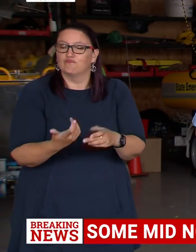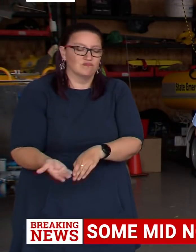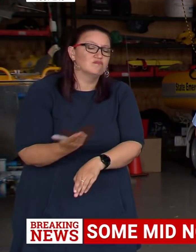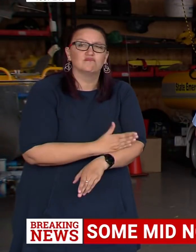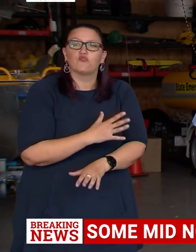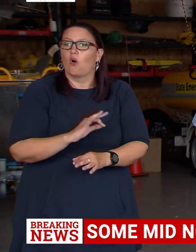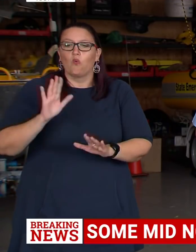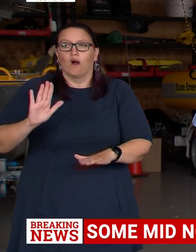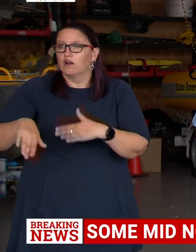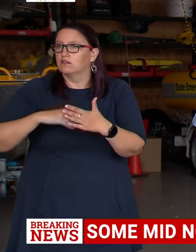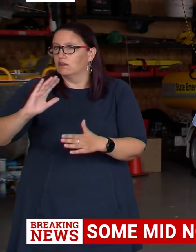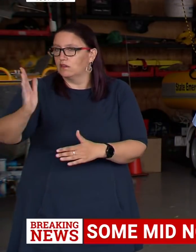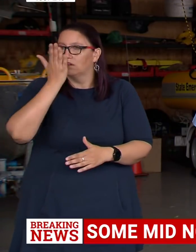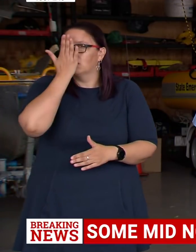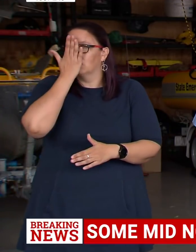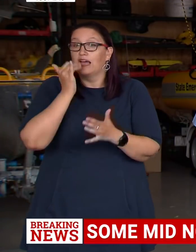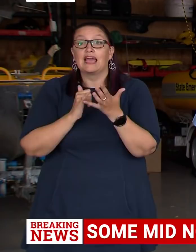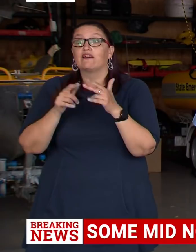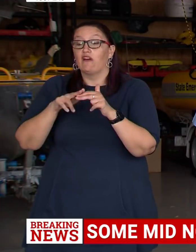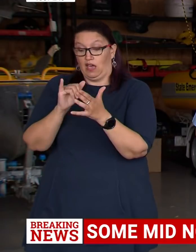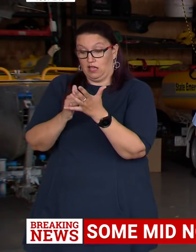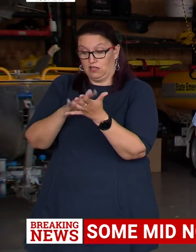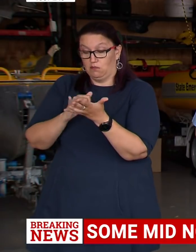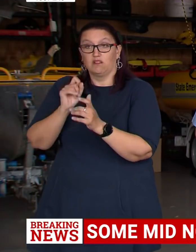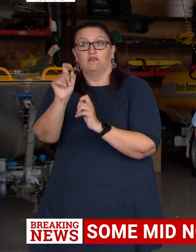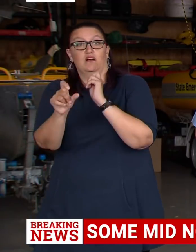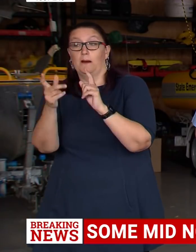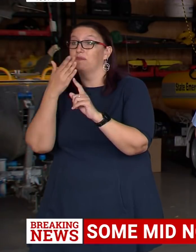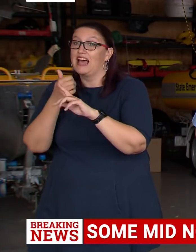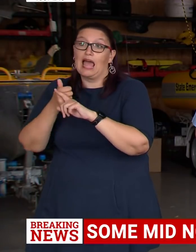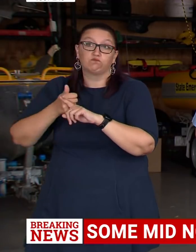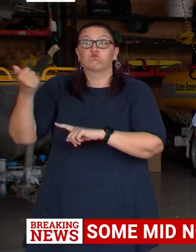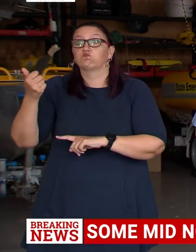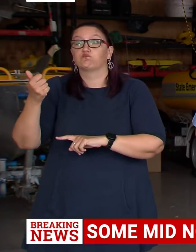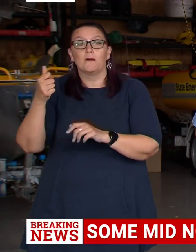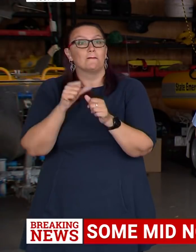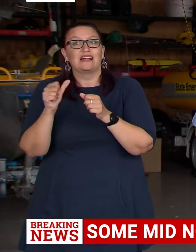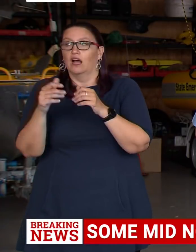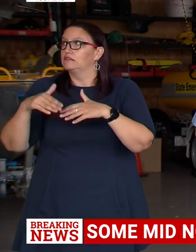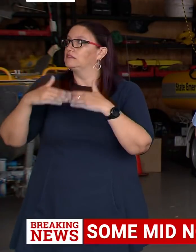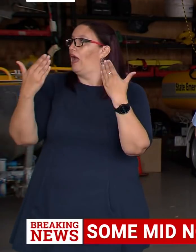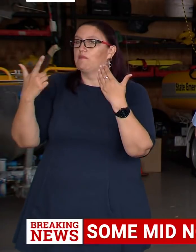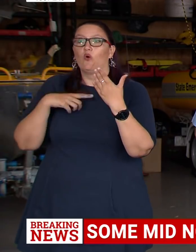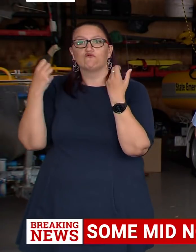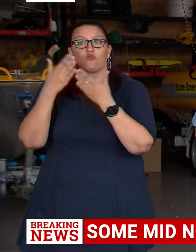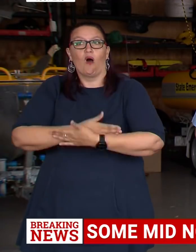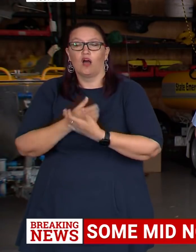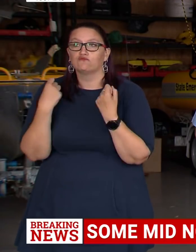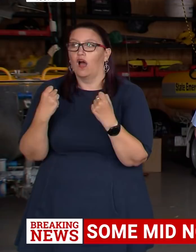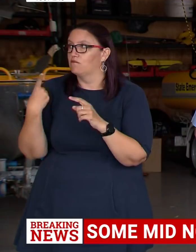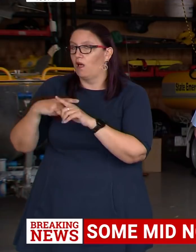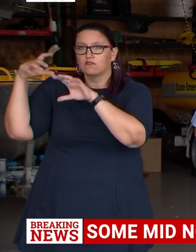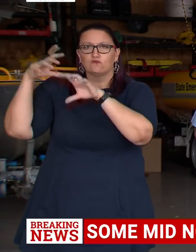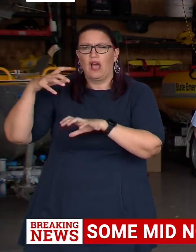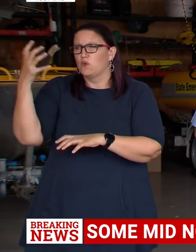the aim is to try and make it in daylight hours where it's safer. So we are asking people just to plan ahead, to have those essential things they'd need to take with